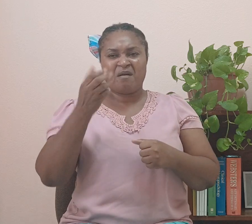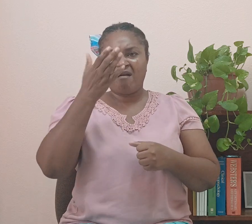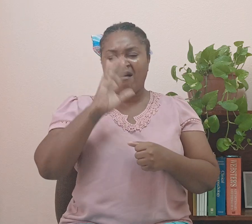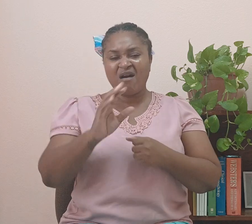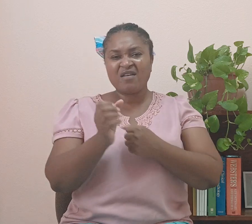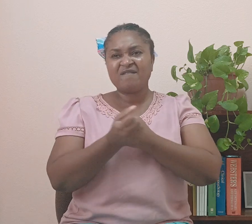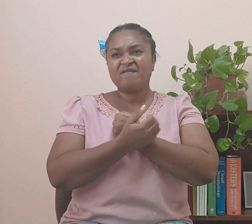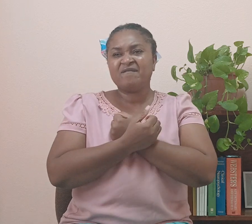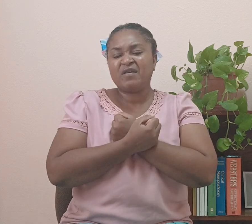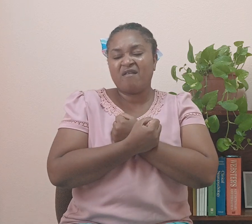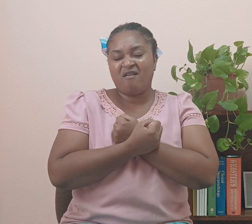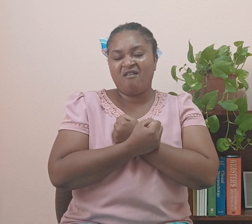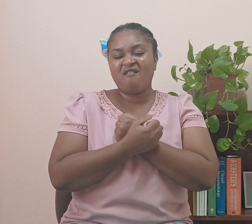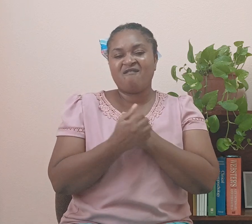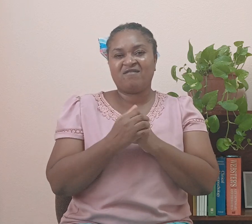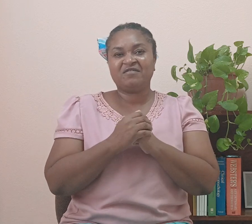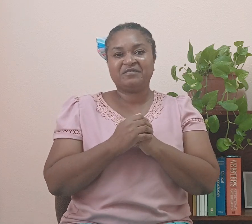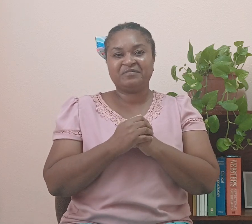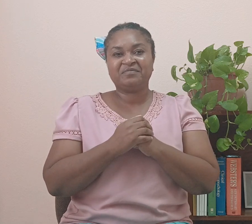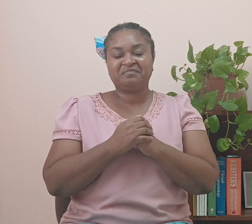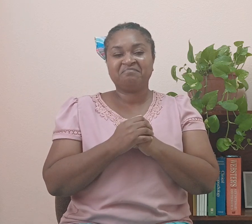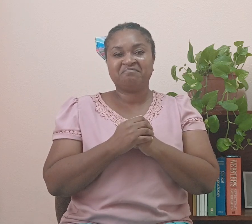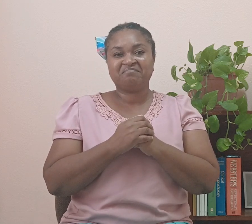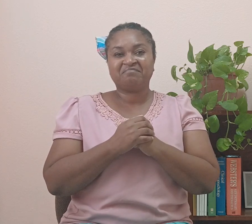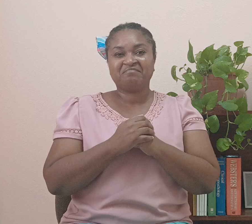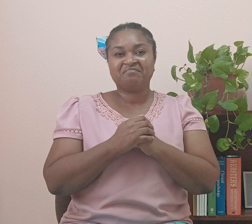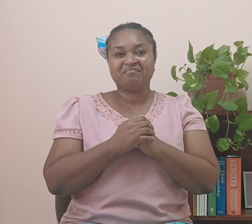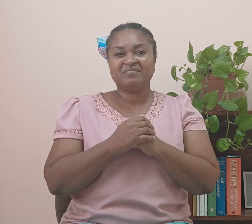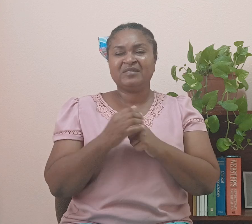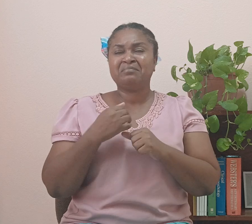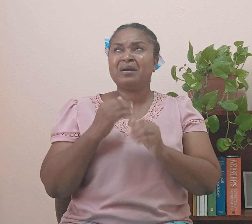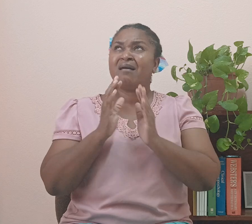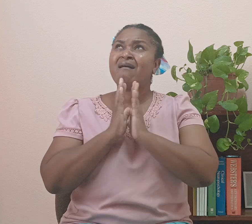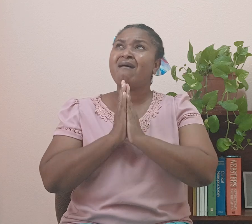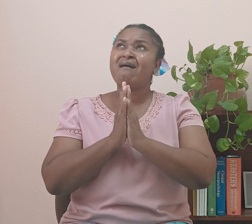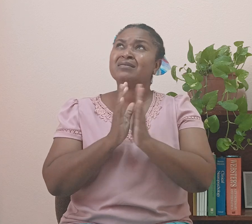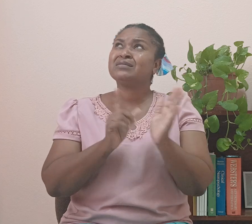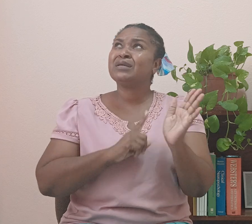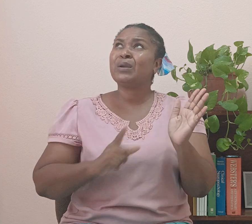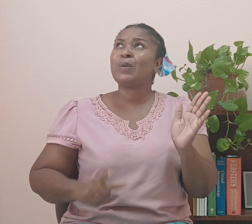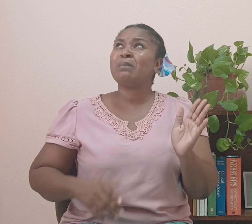I ask the Lord to use me.